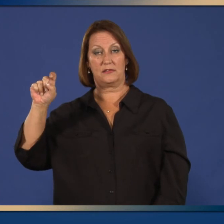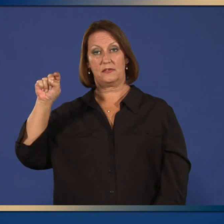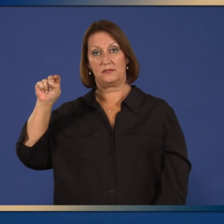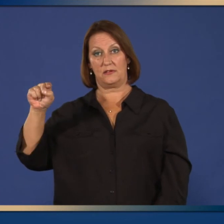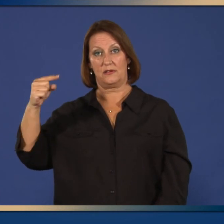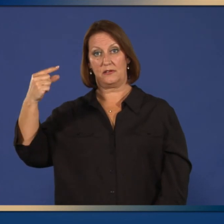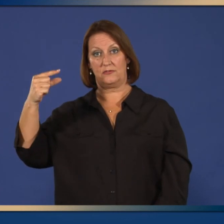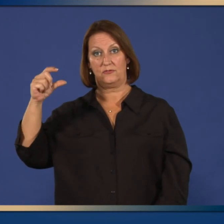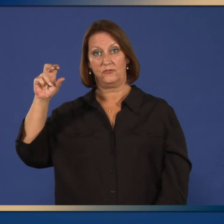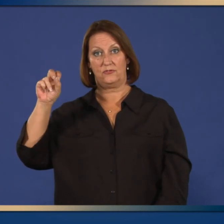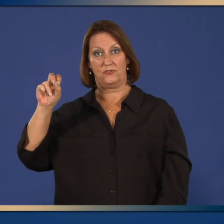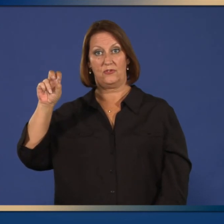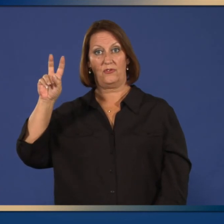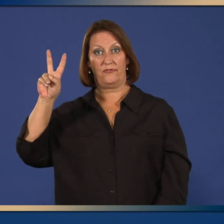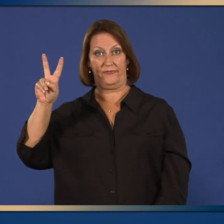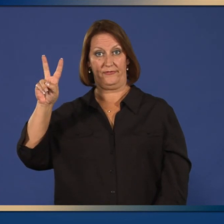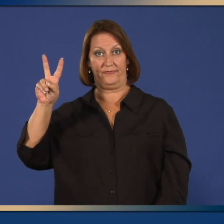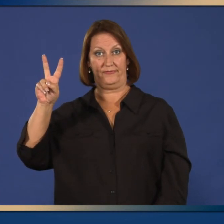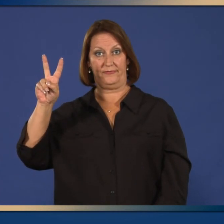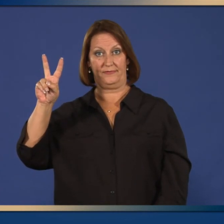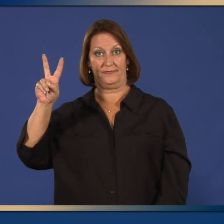www.vaers.hhs.gov,